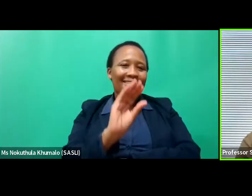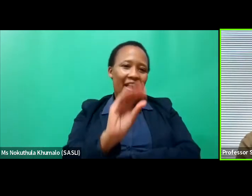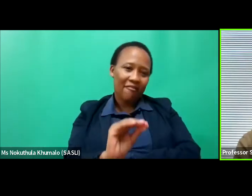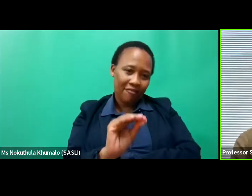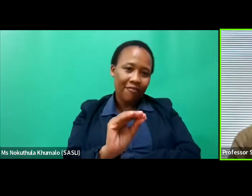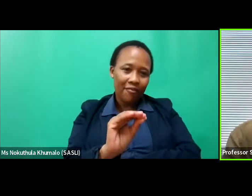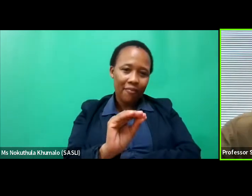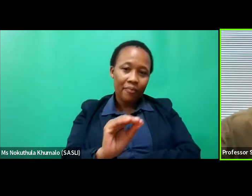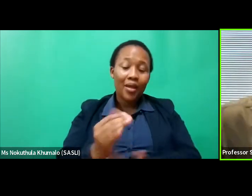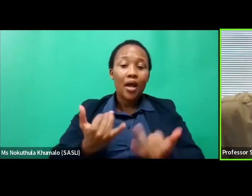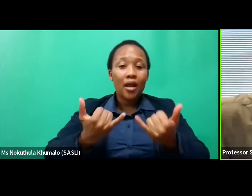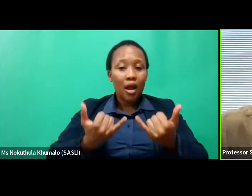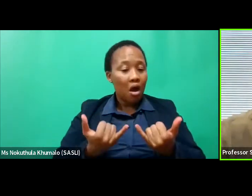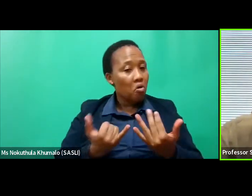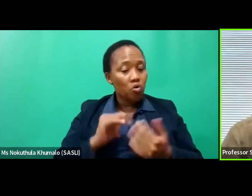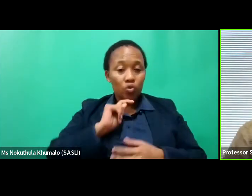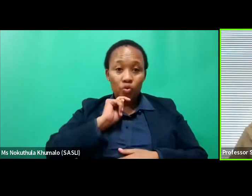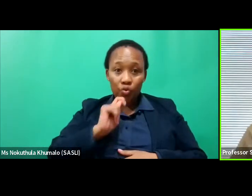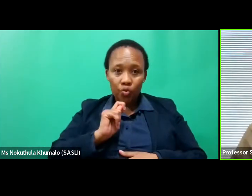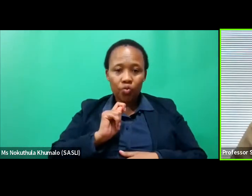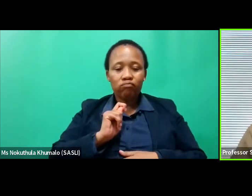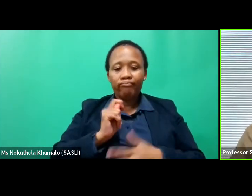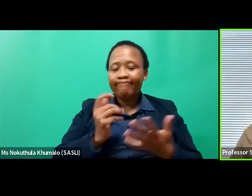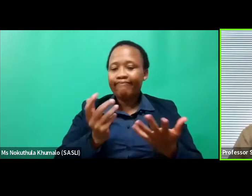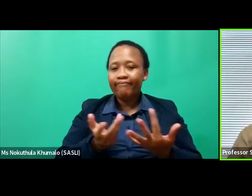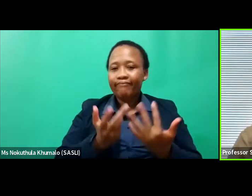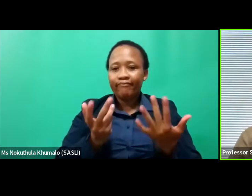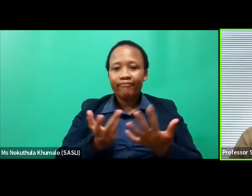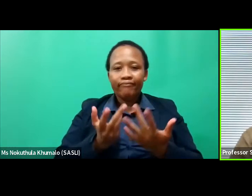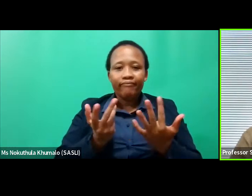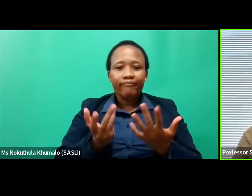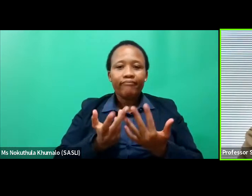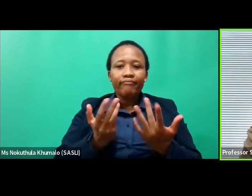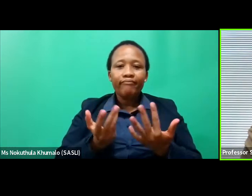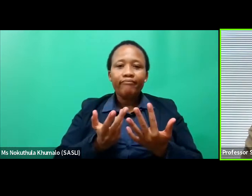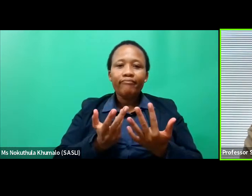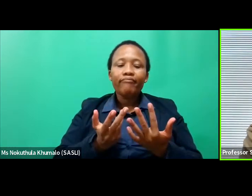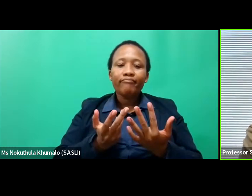it's unacceptable that we find ourselves